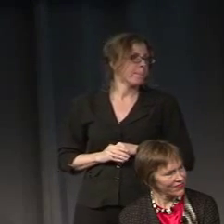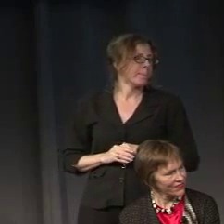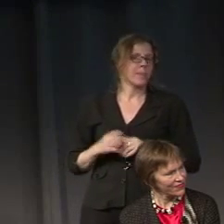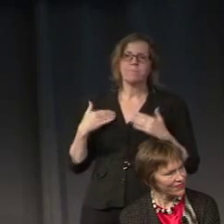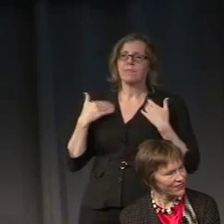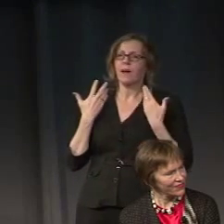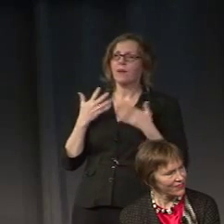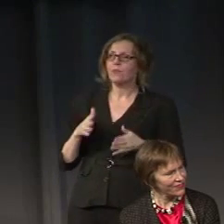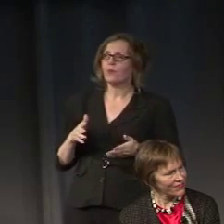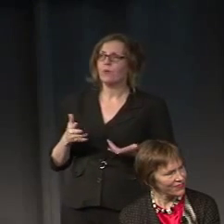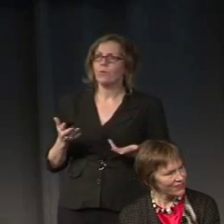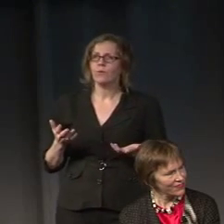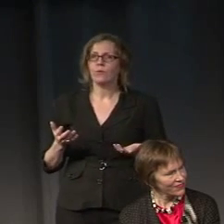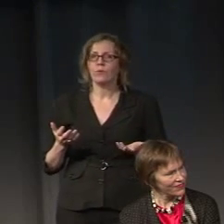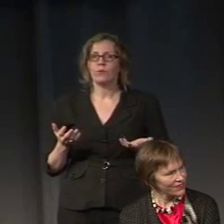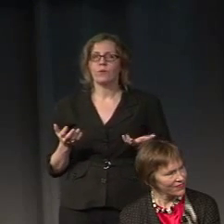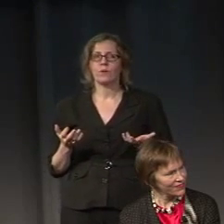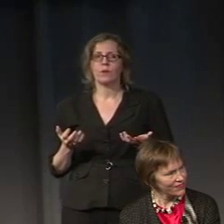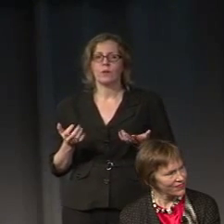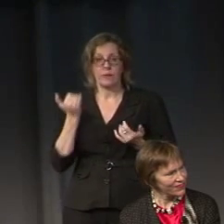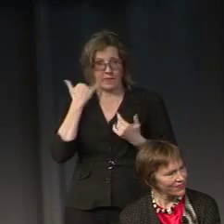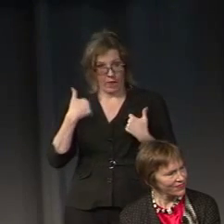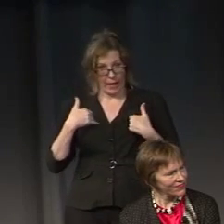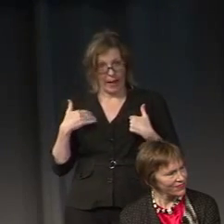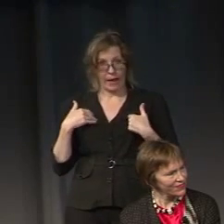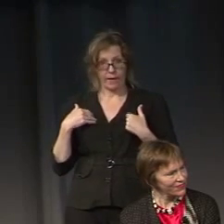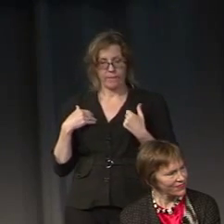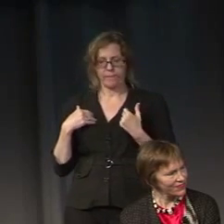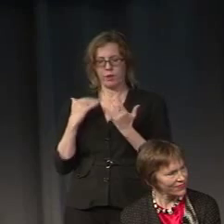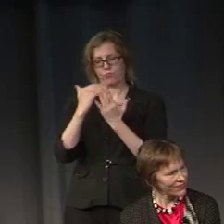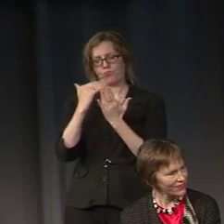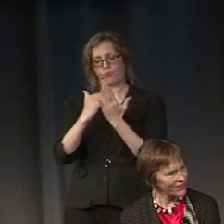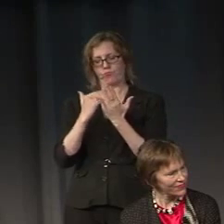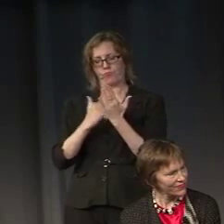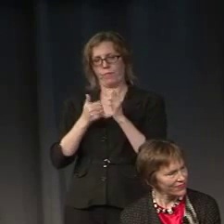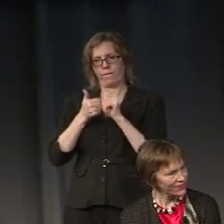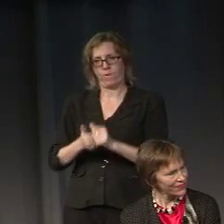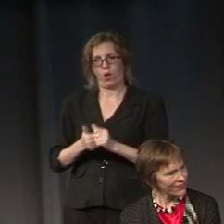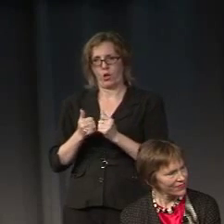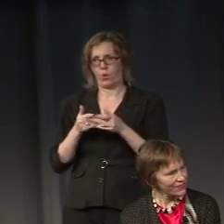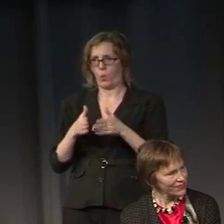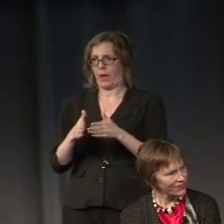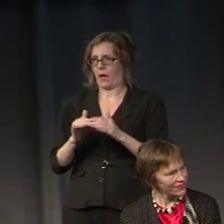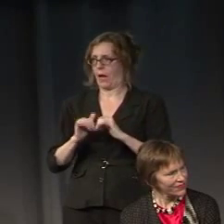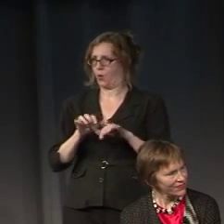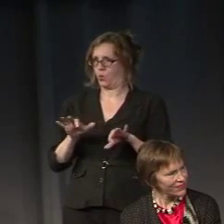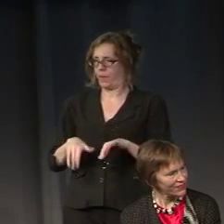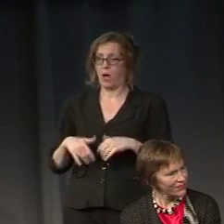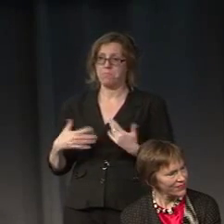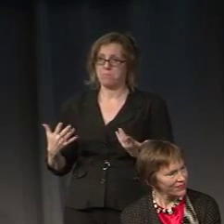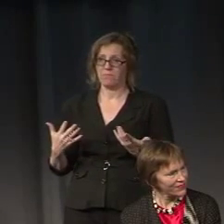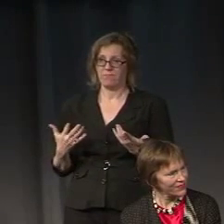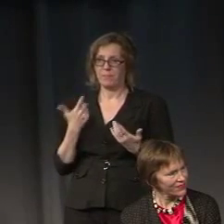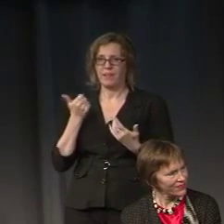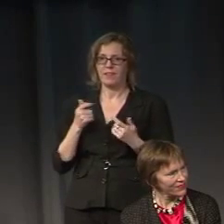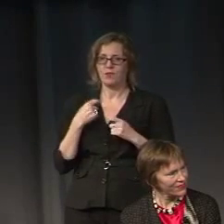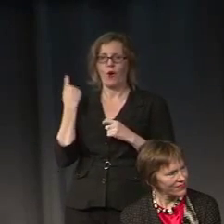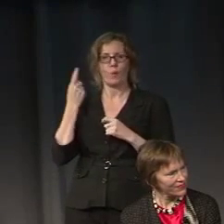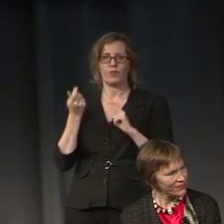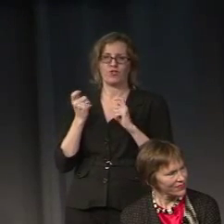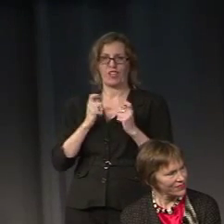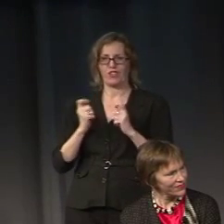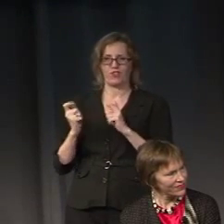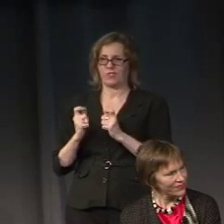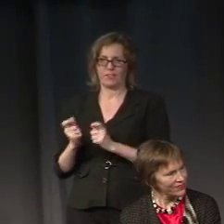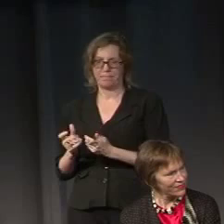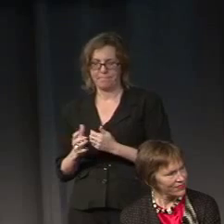know if I have a sort of formula for how to do that because it's changing all the time. But I think that